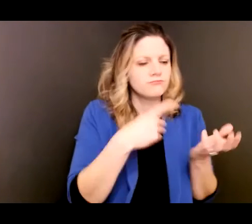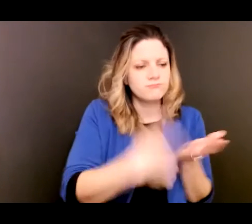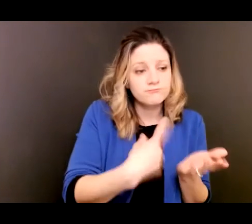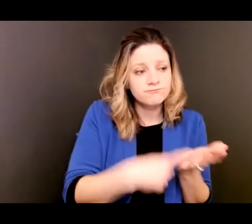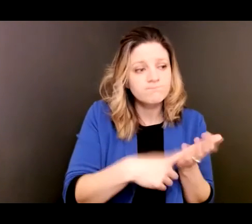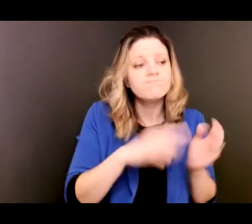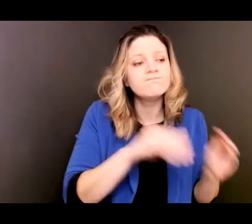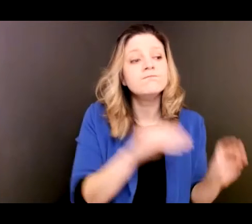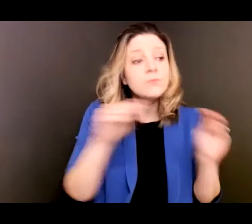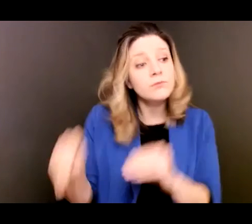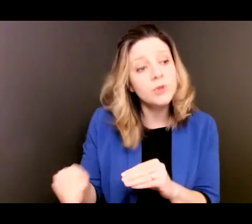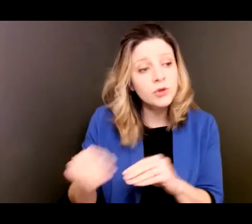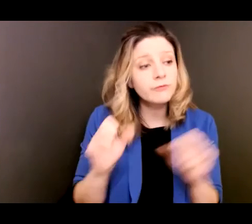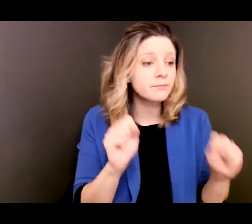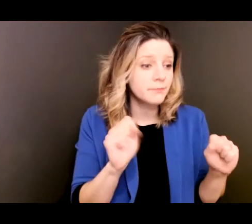move.